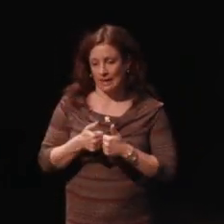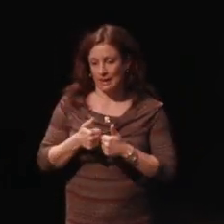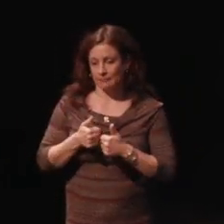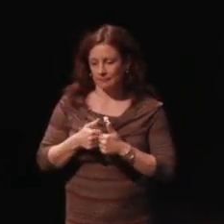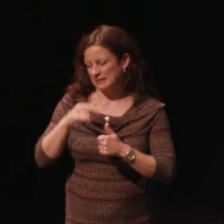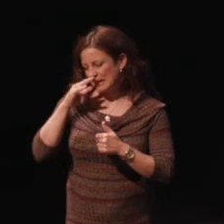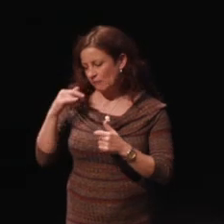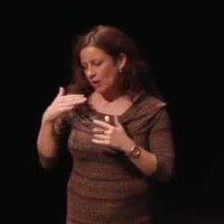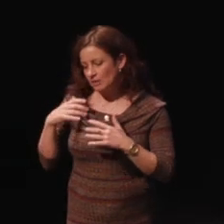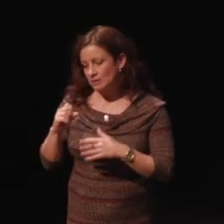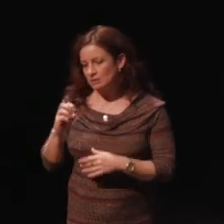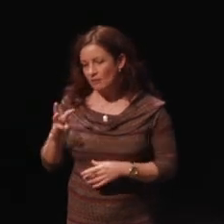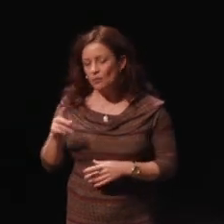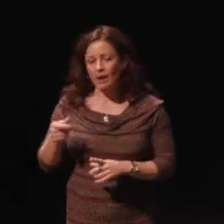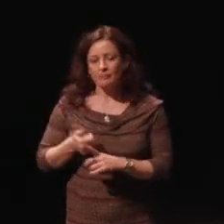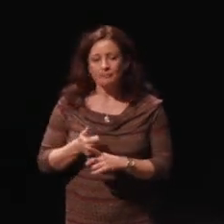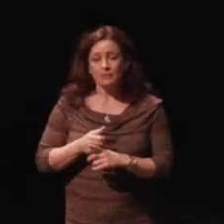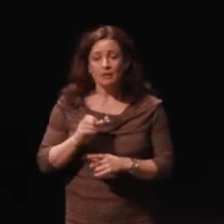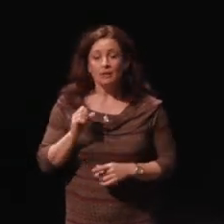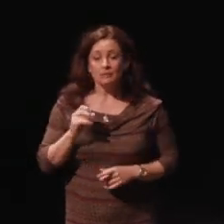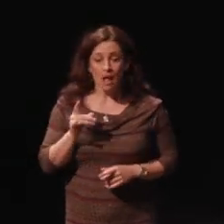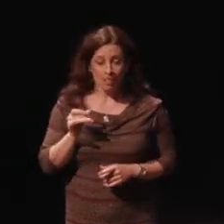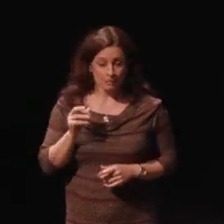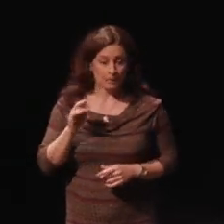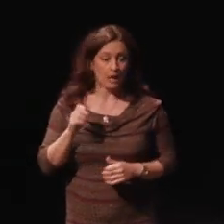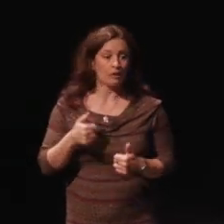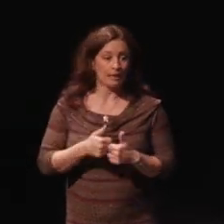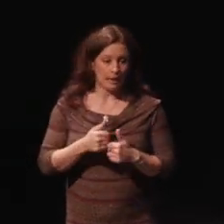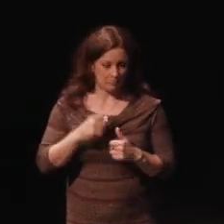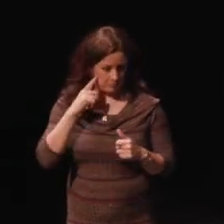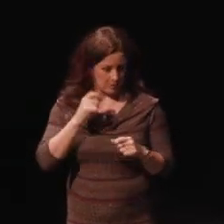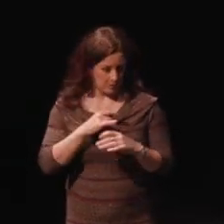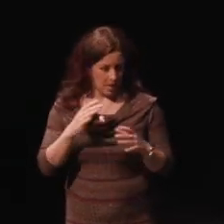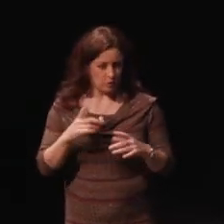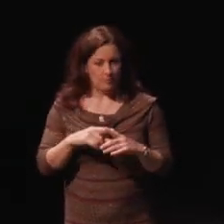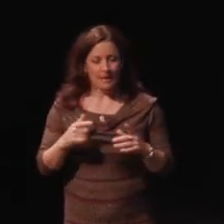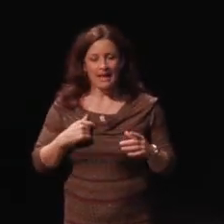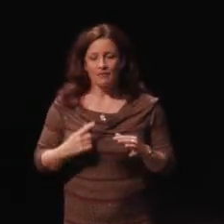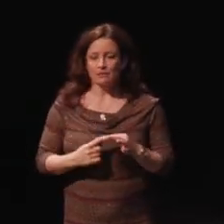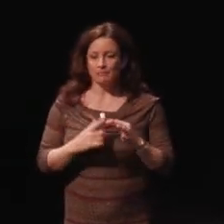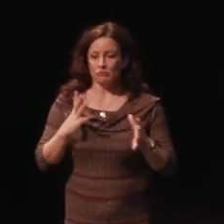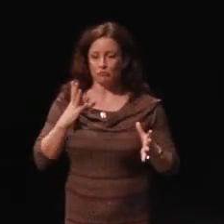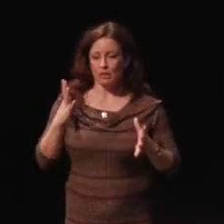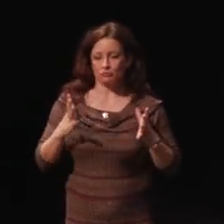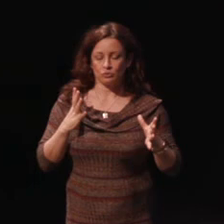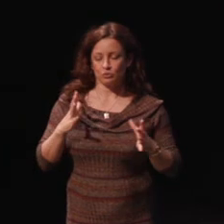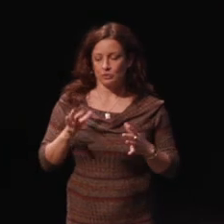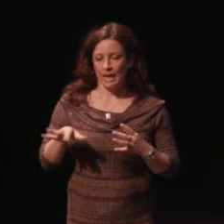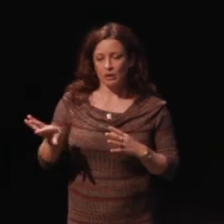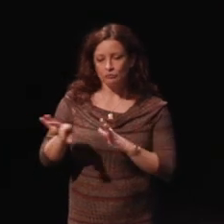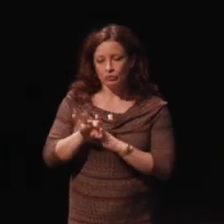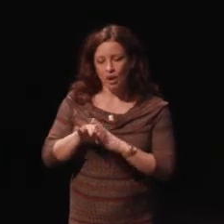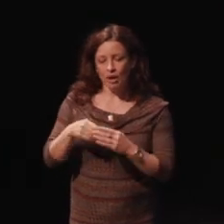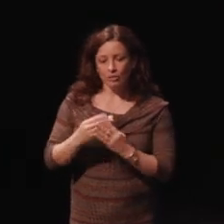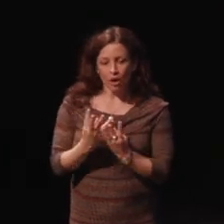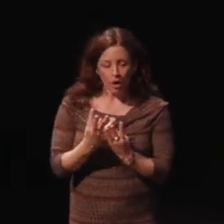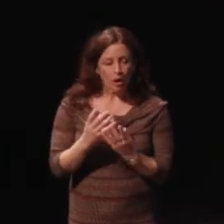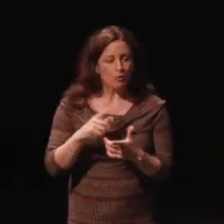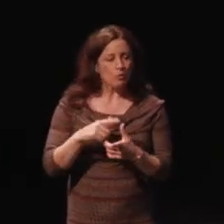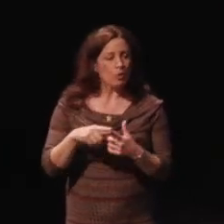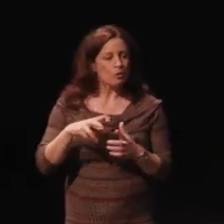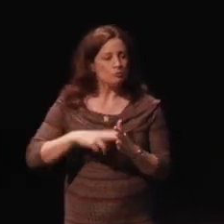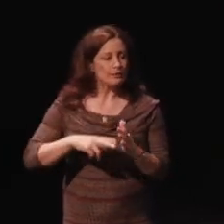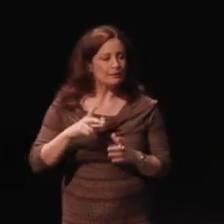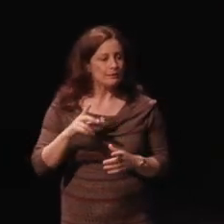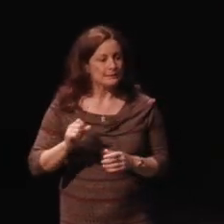software. It's a solitaire game just as you imagine it, but there were special gestures, so you could draw a card, you could read the